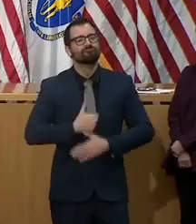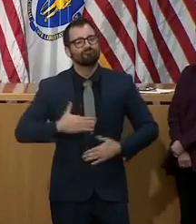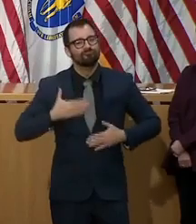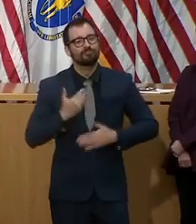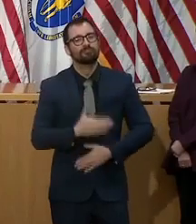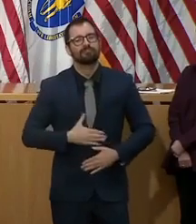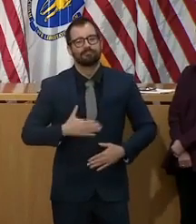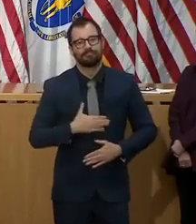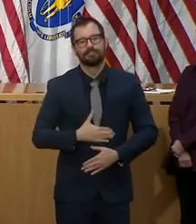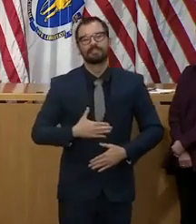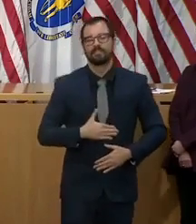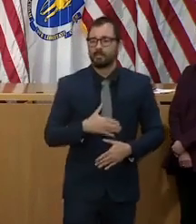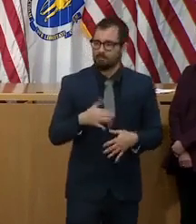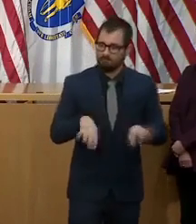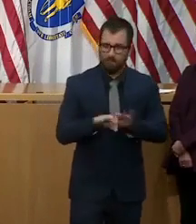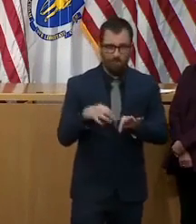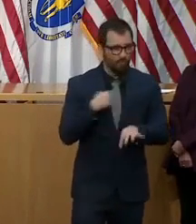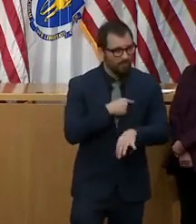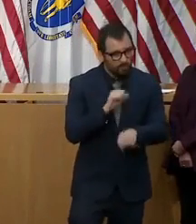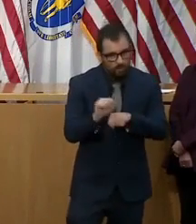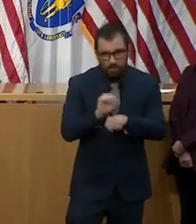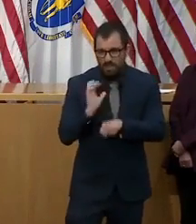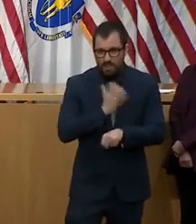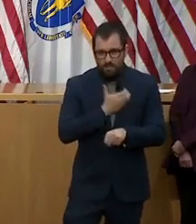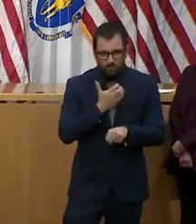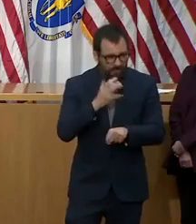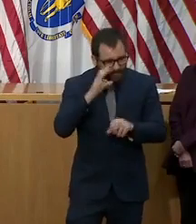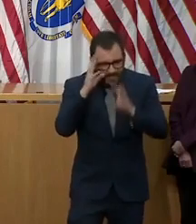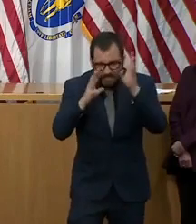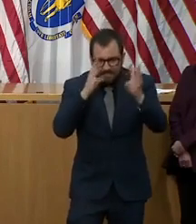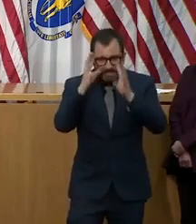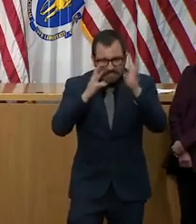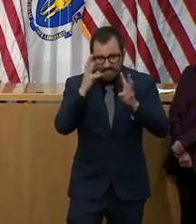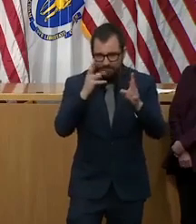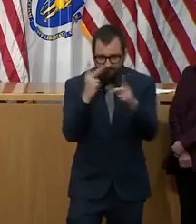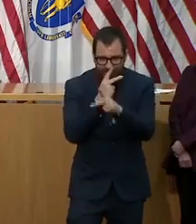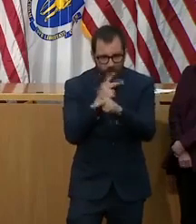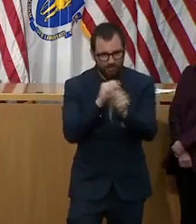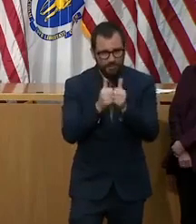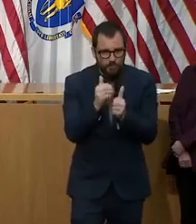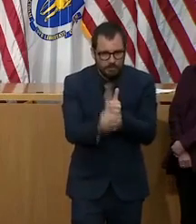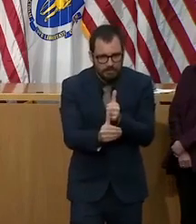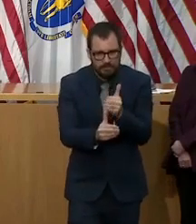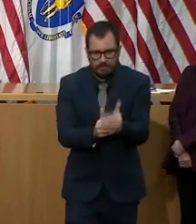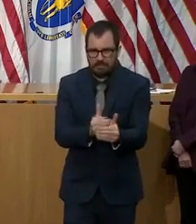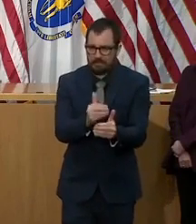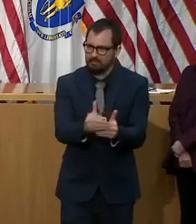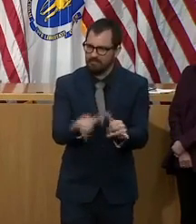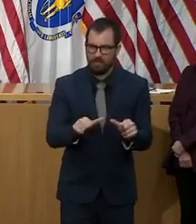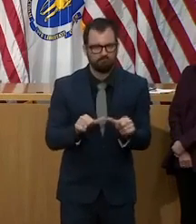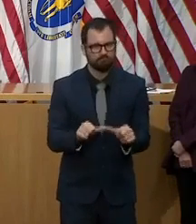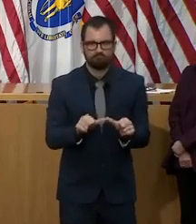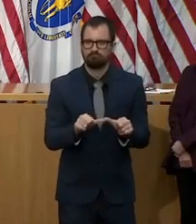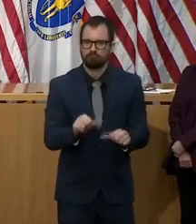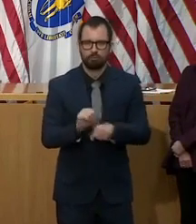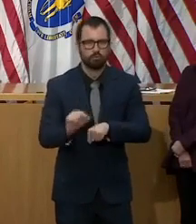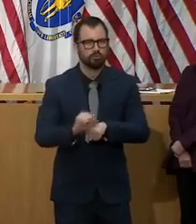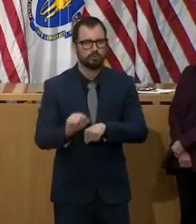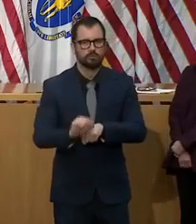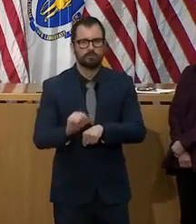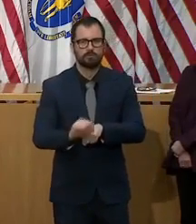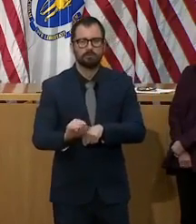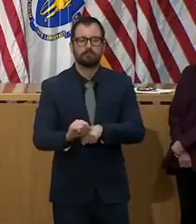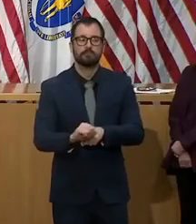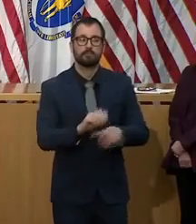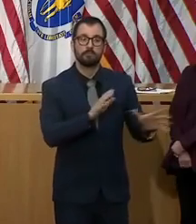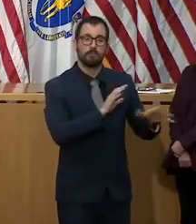right. And I guess looking forward is maybe a good way to describe this effort as we peek